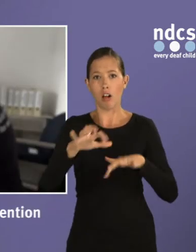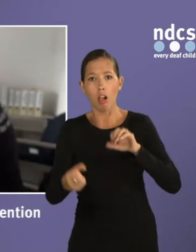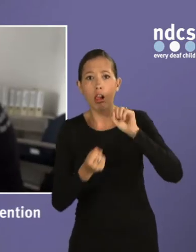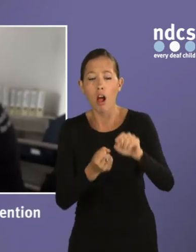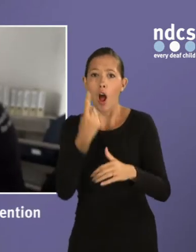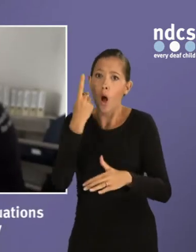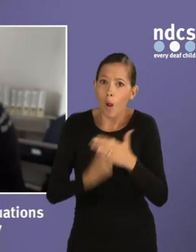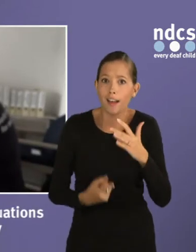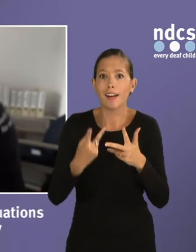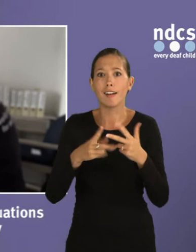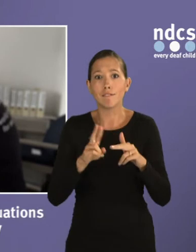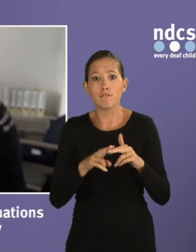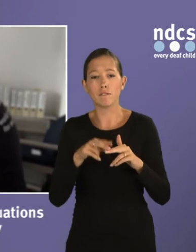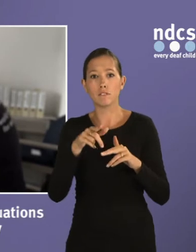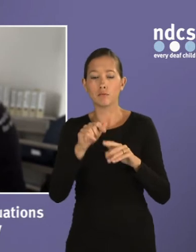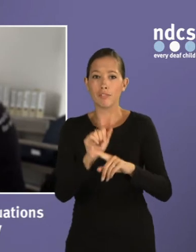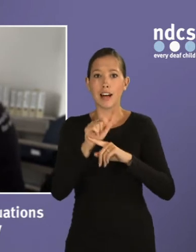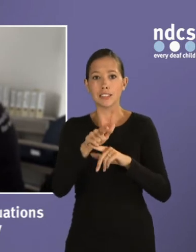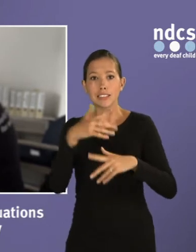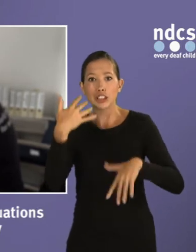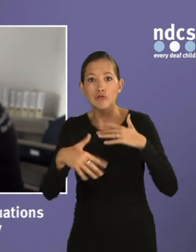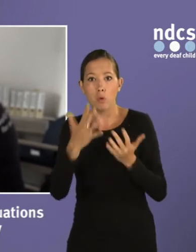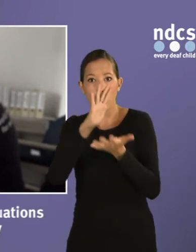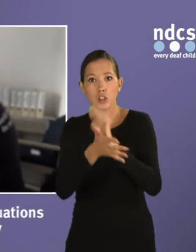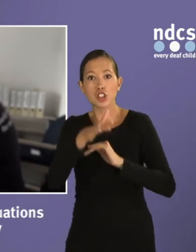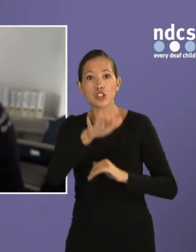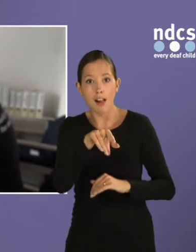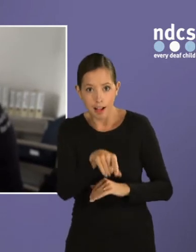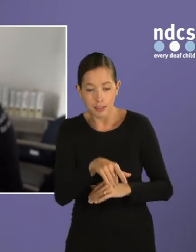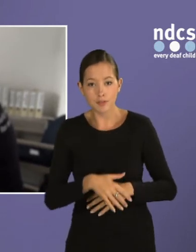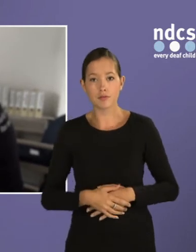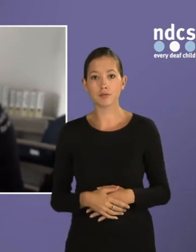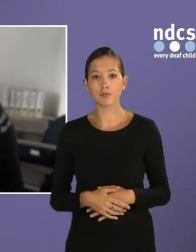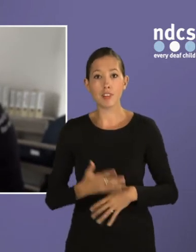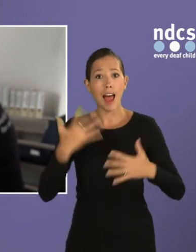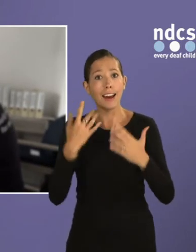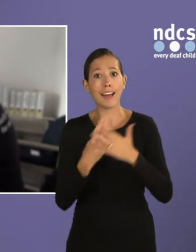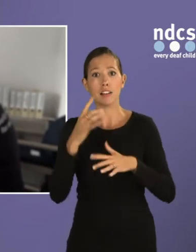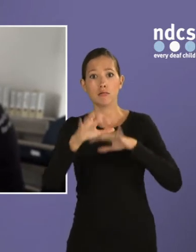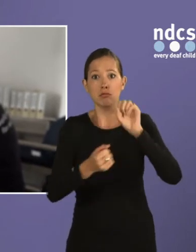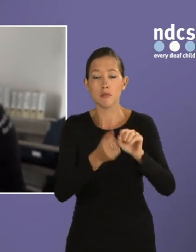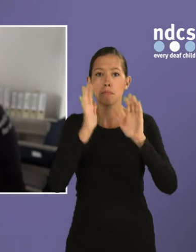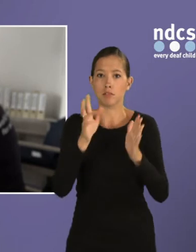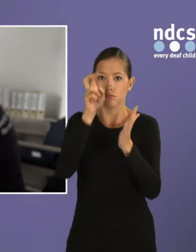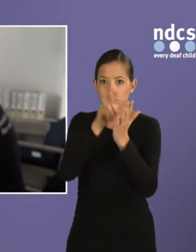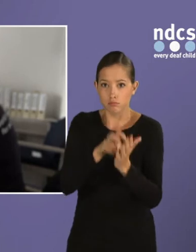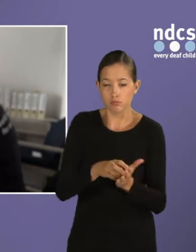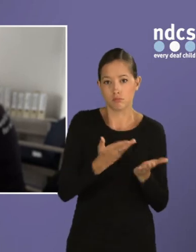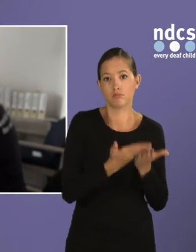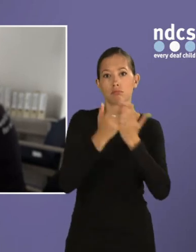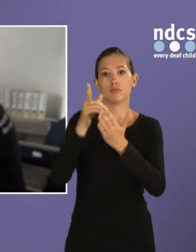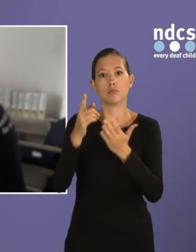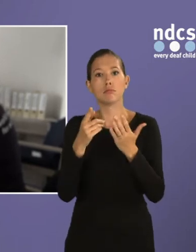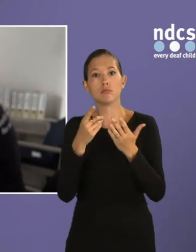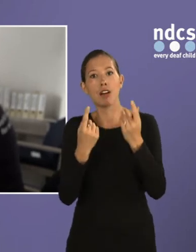Restrictive physical intervention should only be used in situations where it's necessary to prevent injury or damage to a child. All